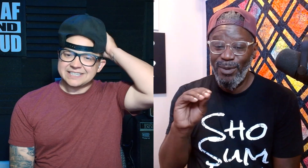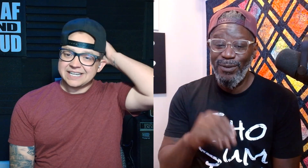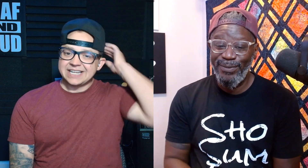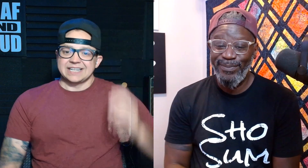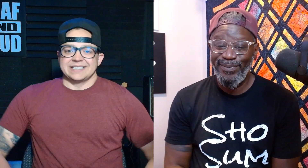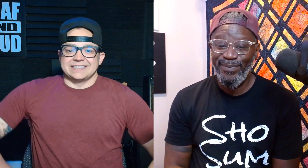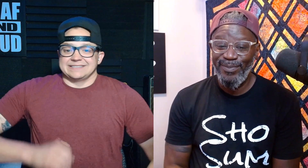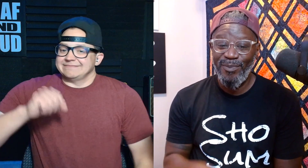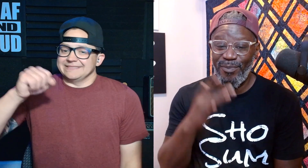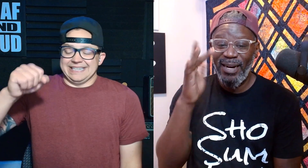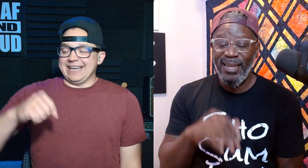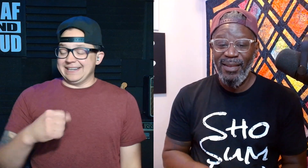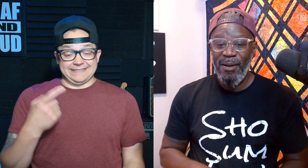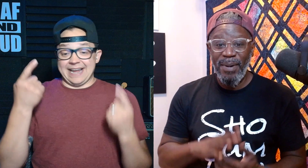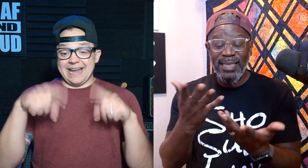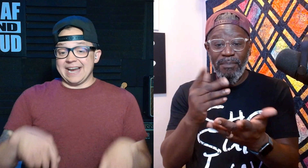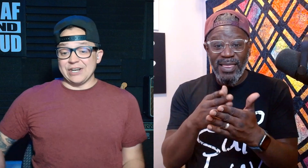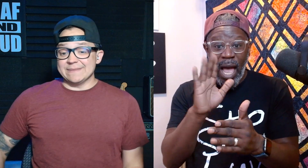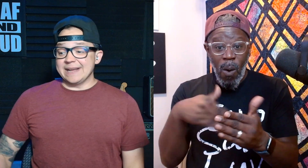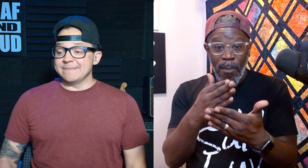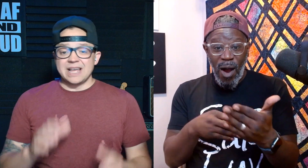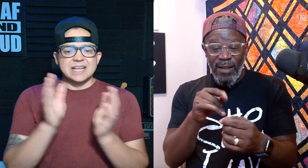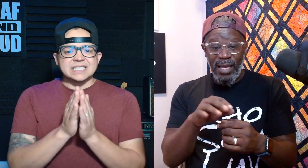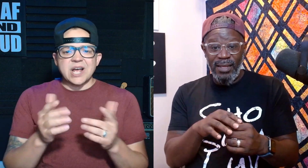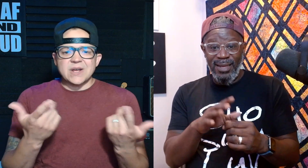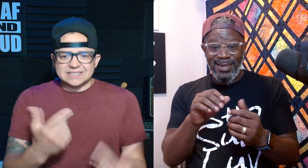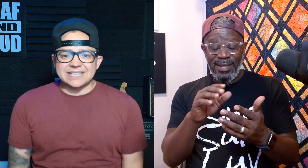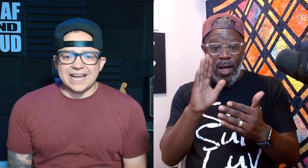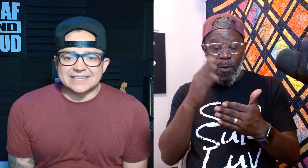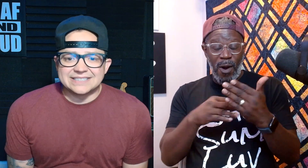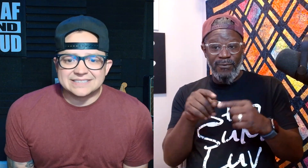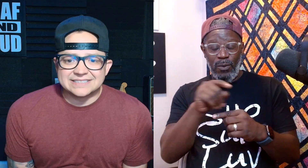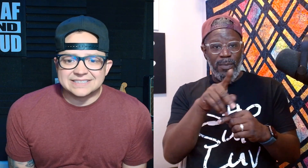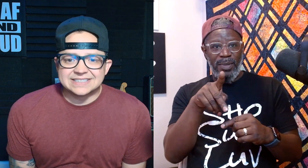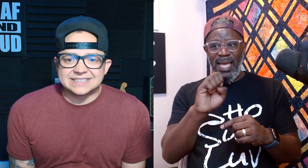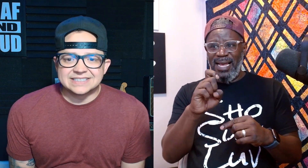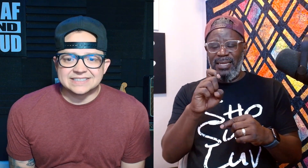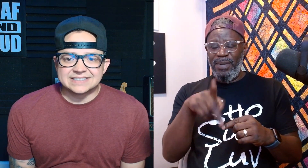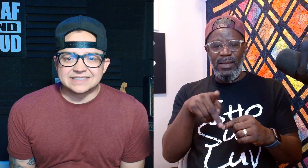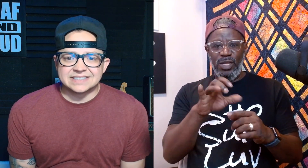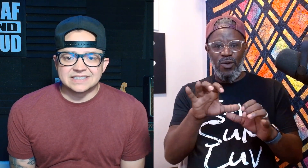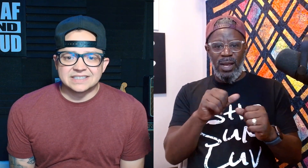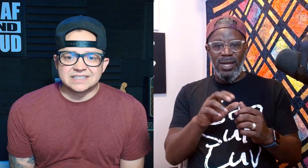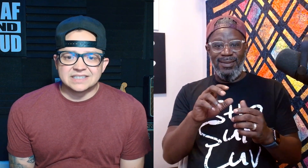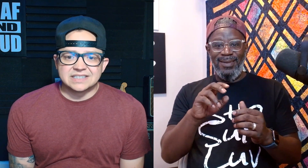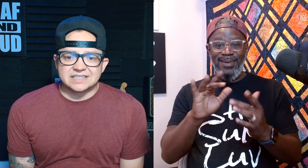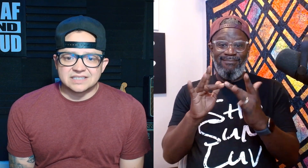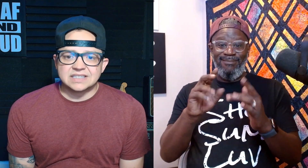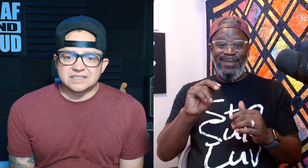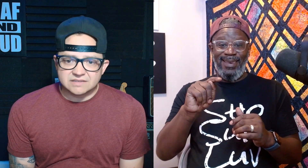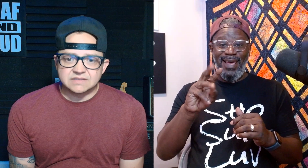Brilliant move. Brilliant. Yeah, but I agree, but that whole part of it that what PXP was doing